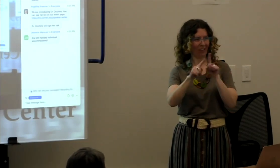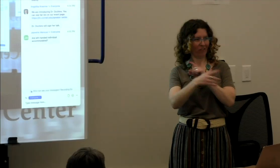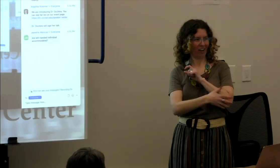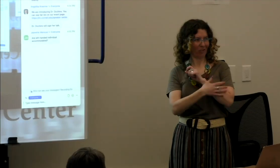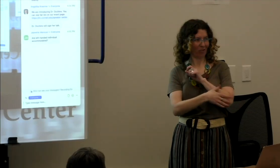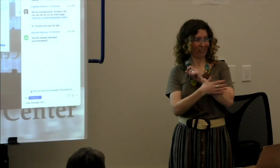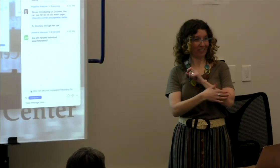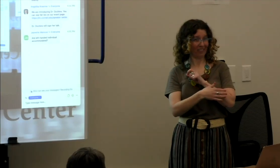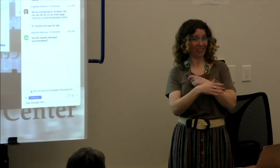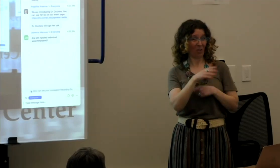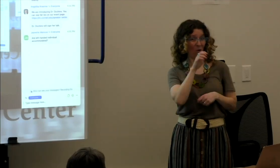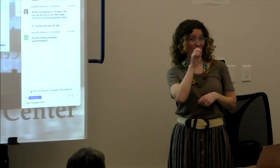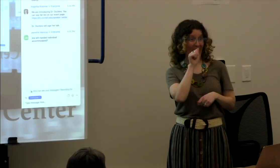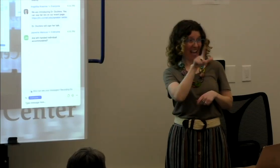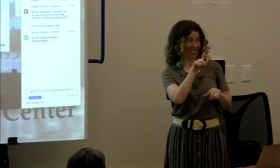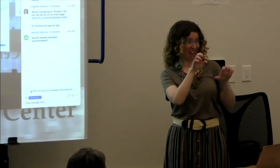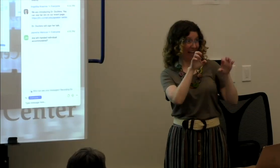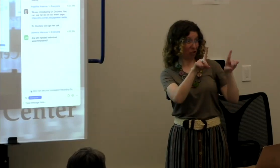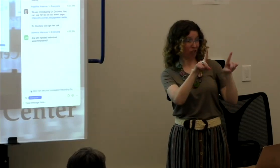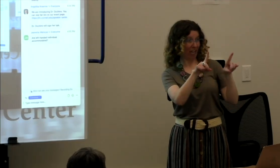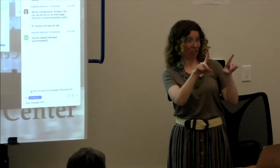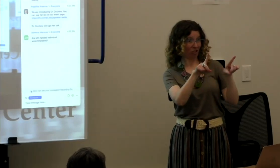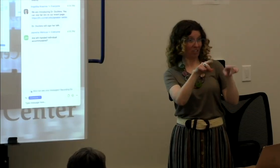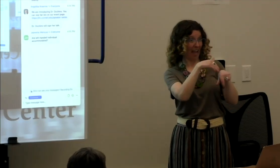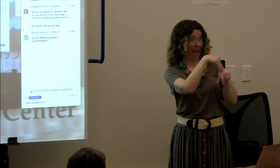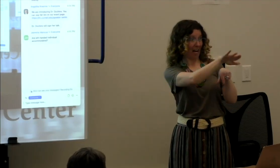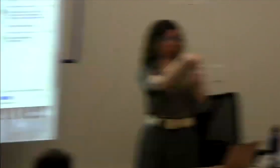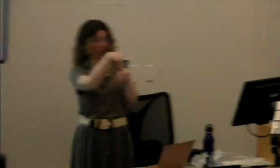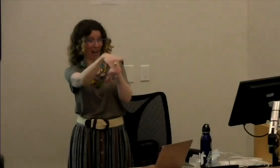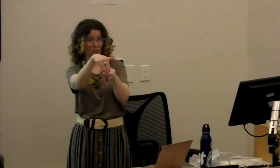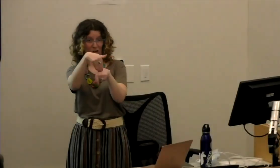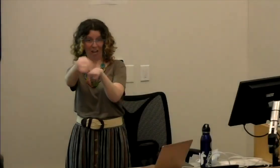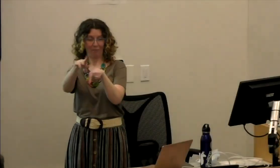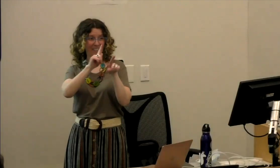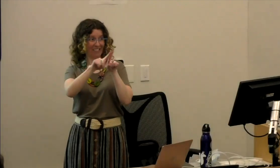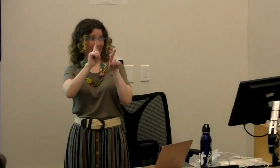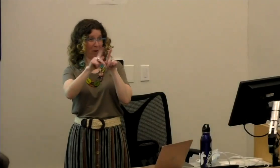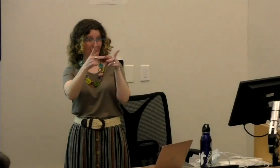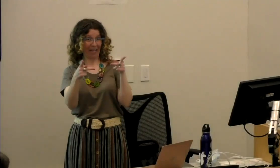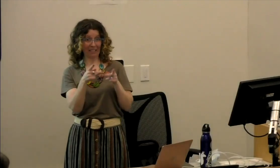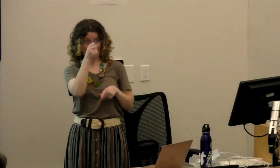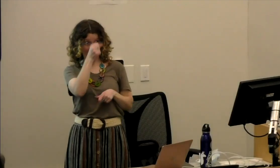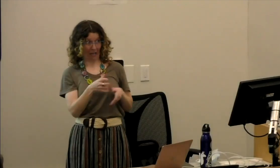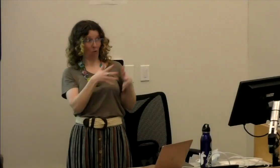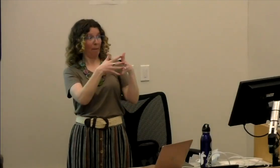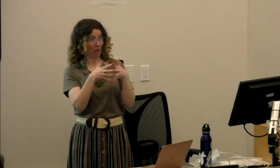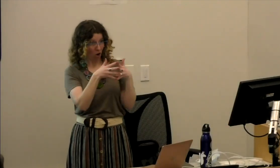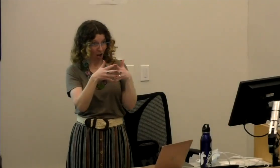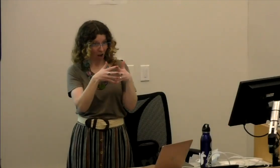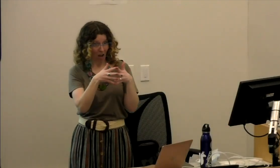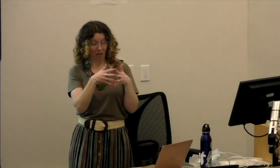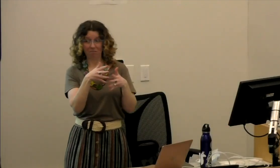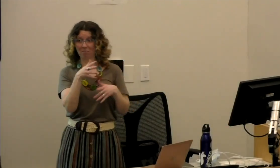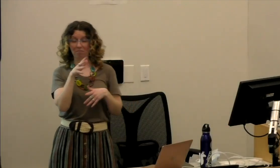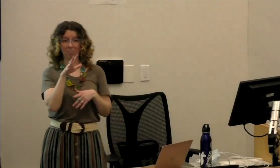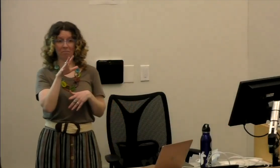exporting to different countries. So American Sign Language education was referred to other places, like